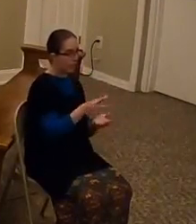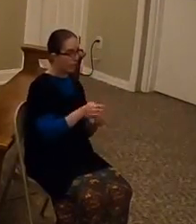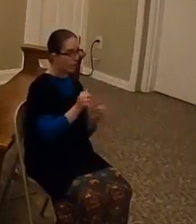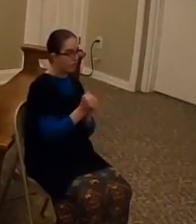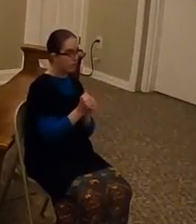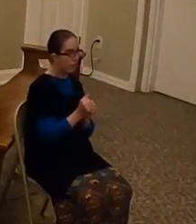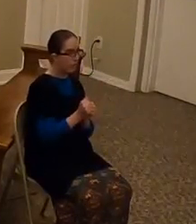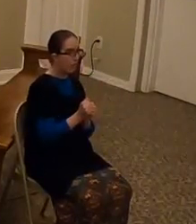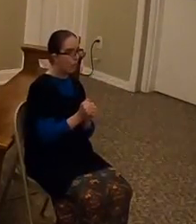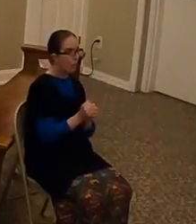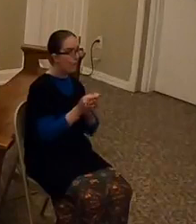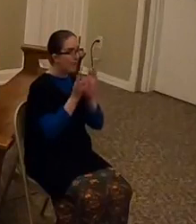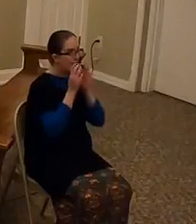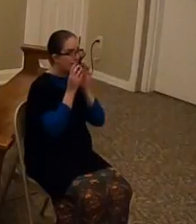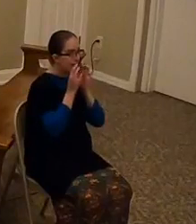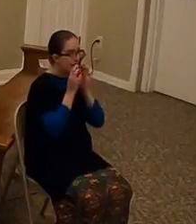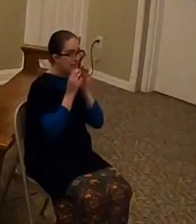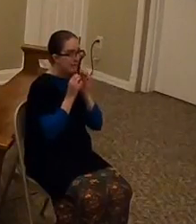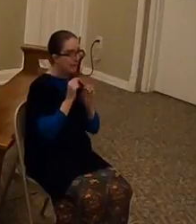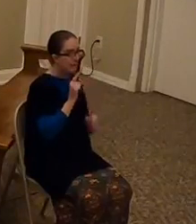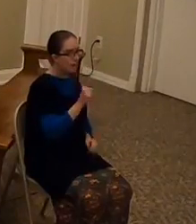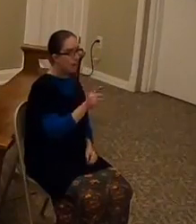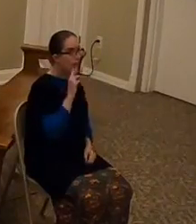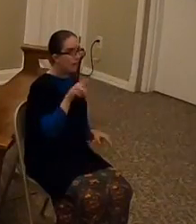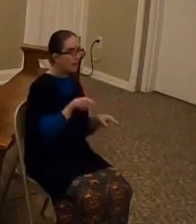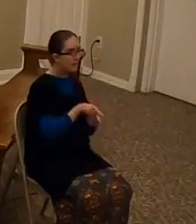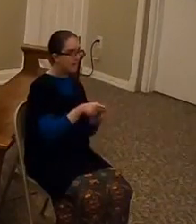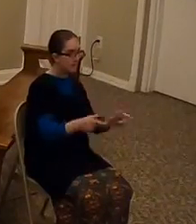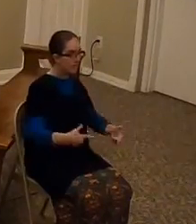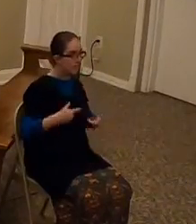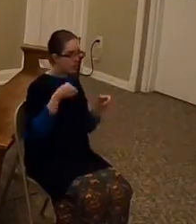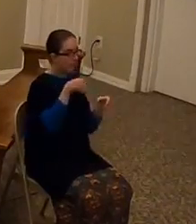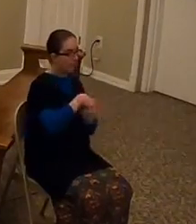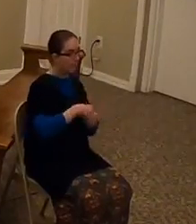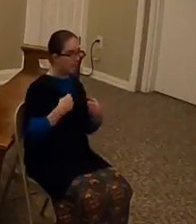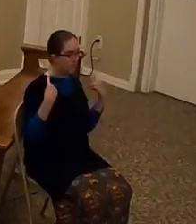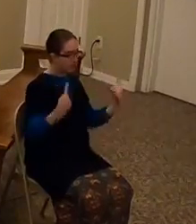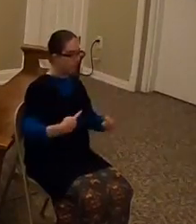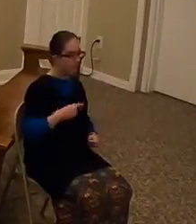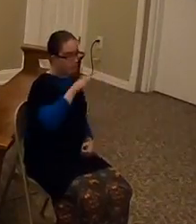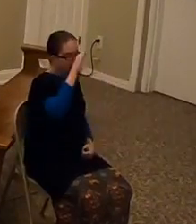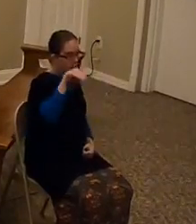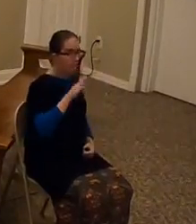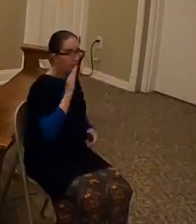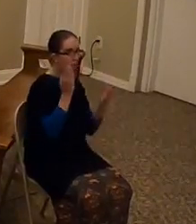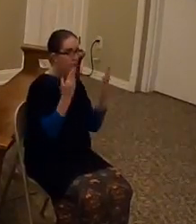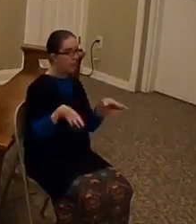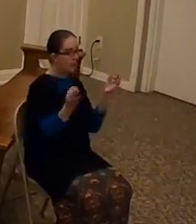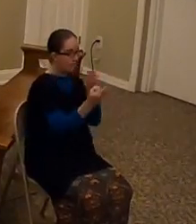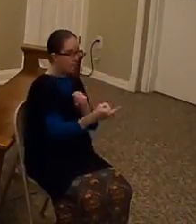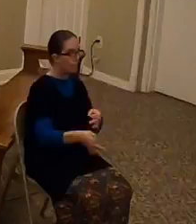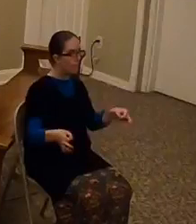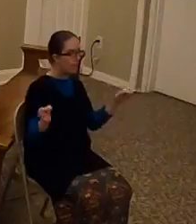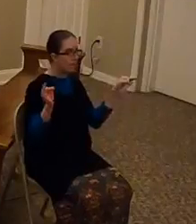with the evidence of speaking with other tongues, you are still living in your sin. You've never been set free.